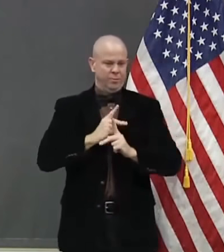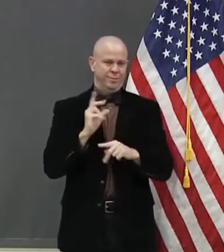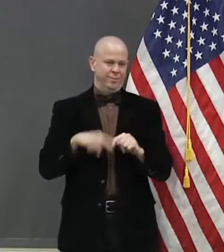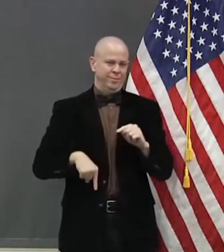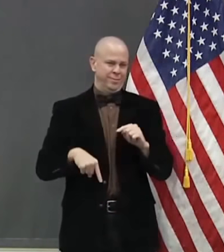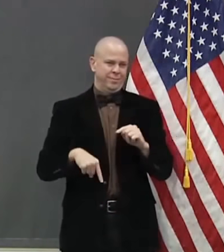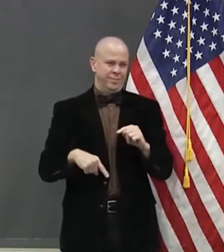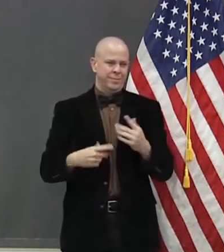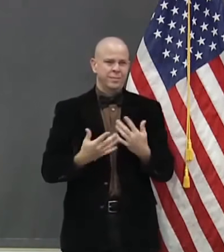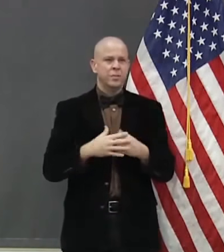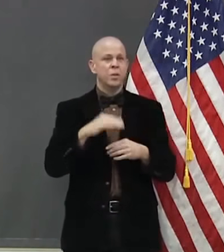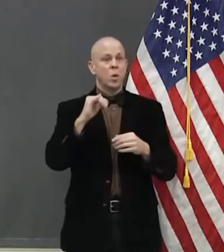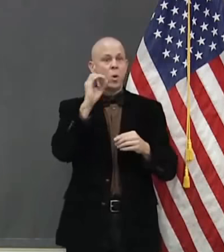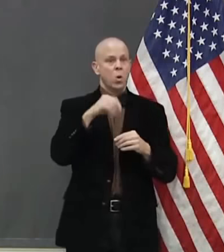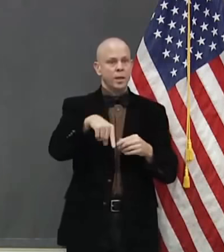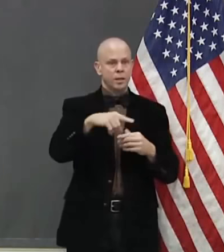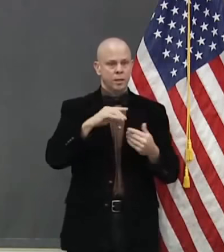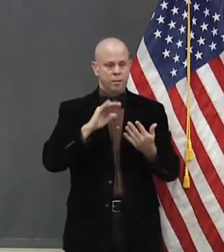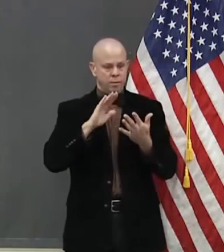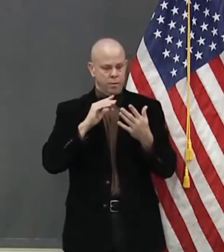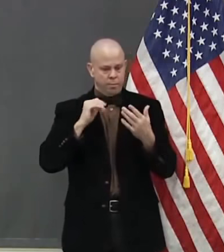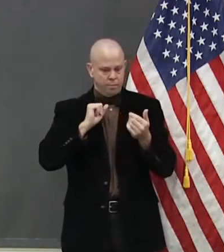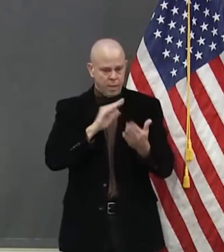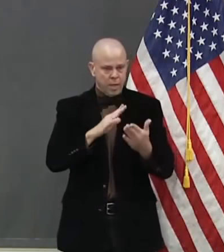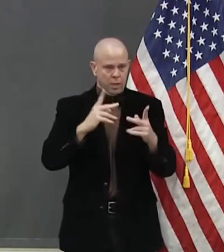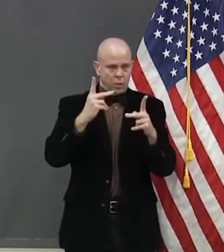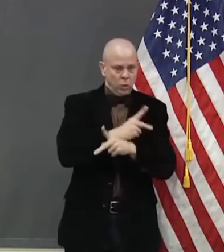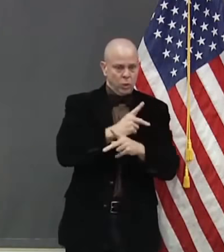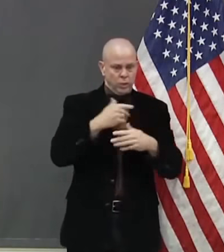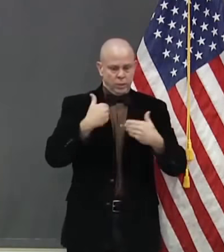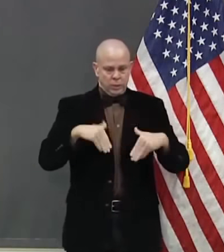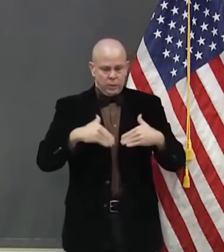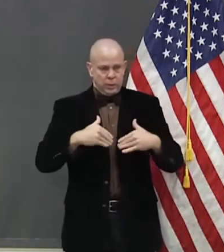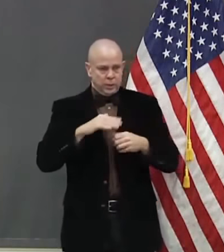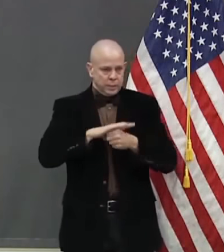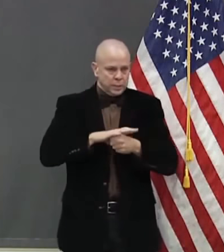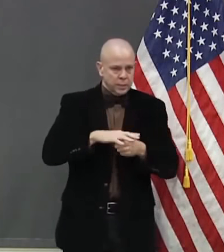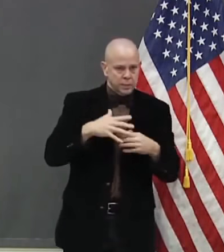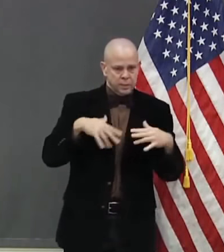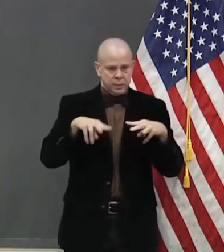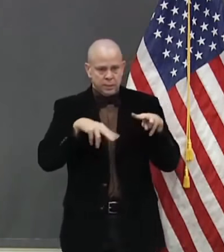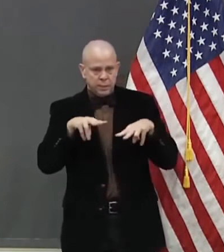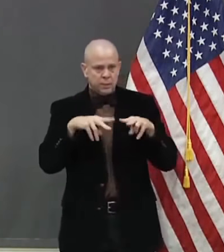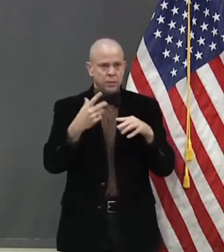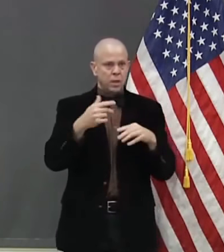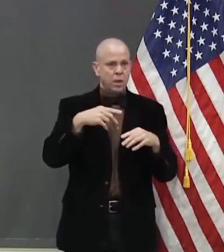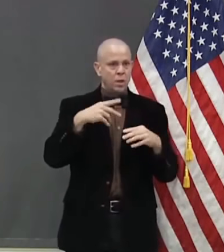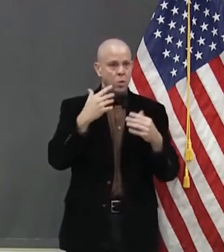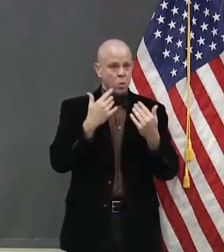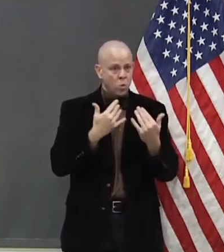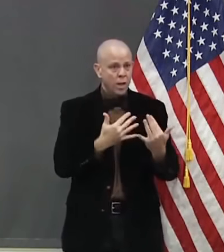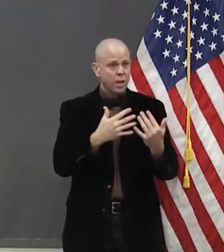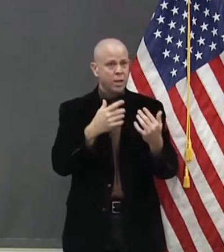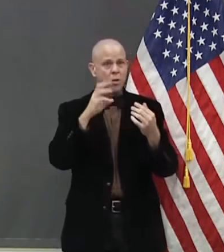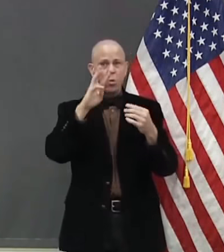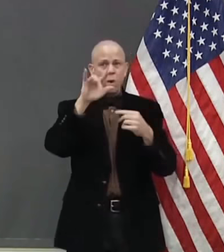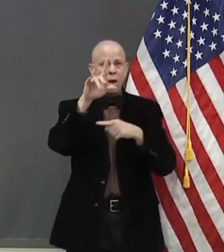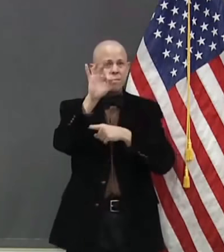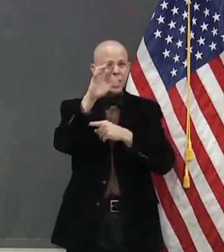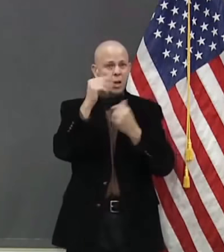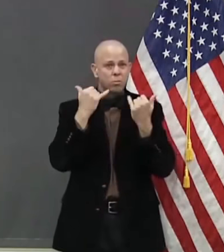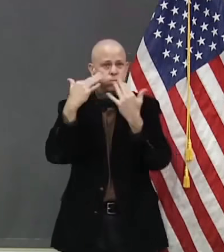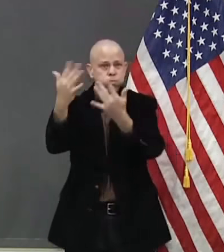faced other challenges this year as well, from historic and devastating wildfires that have